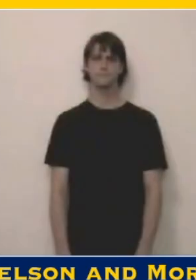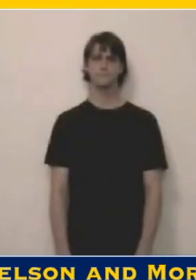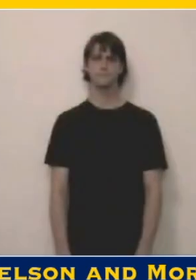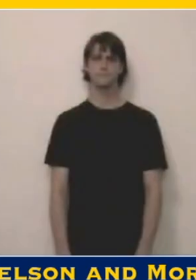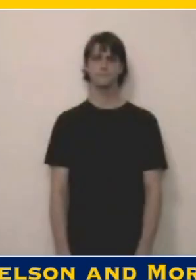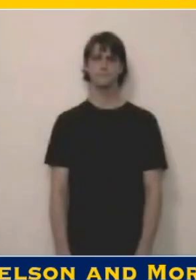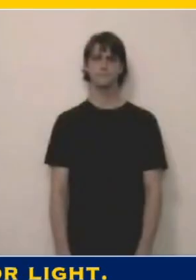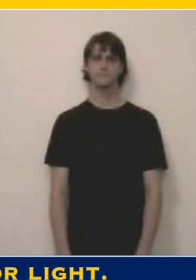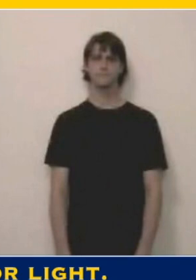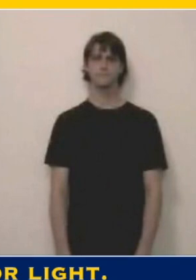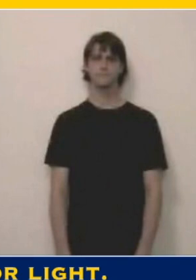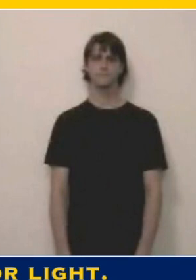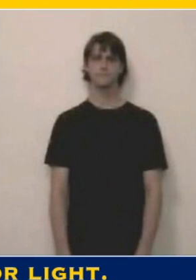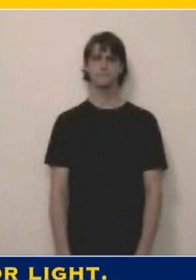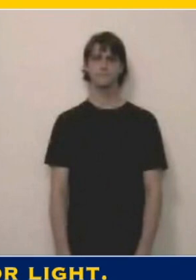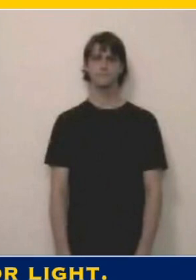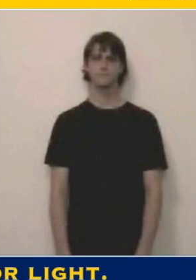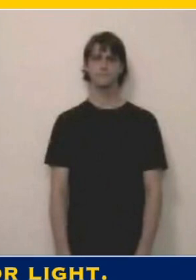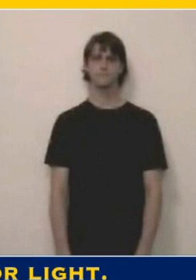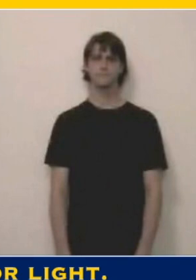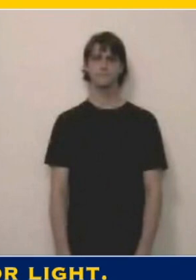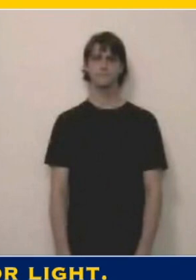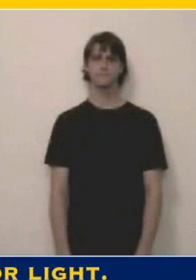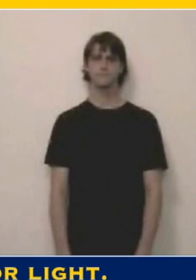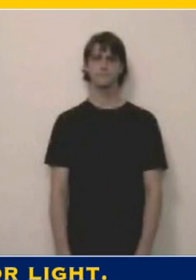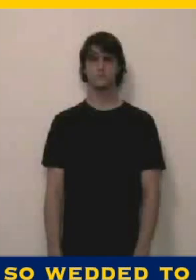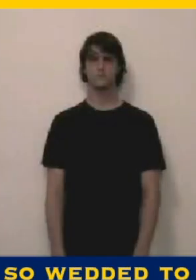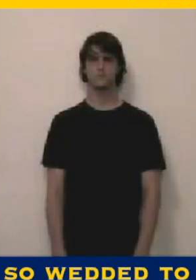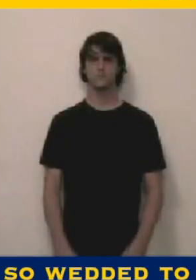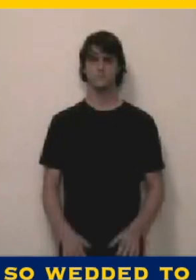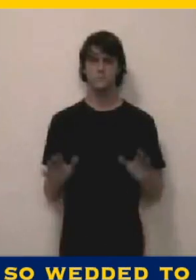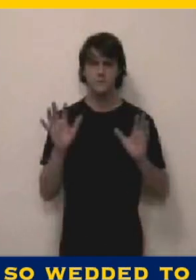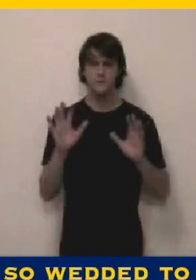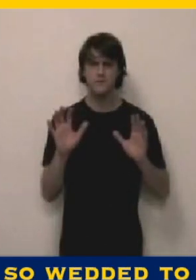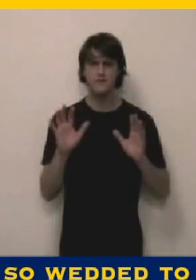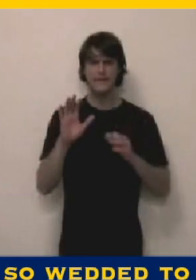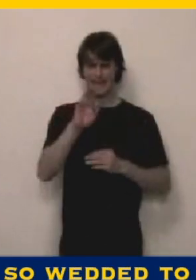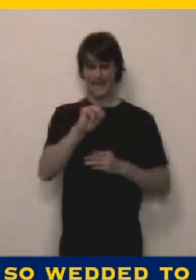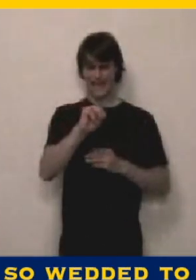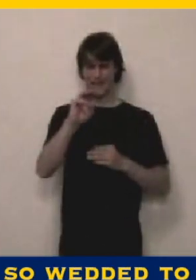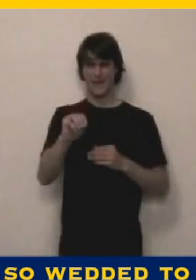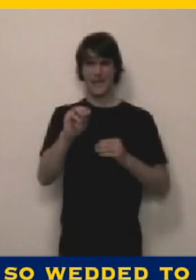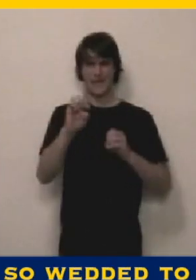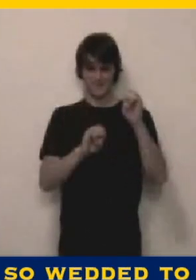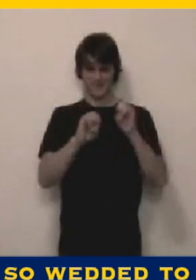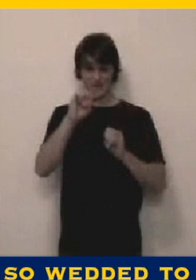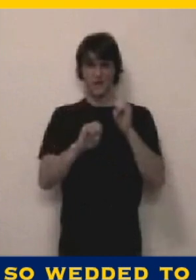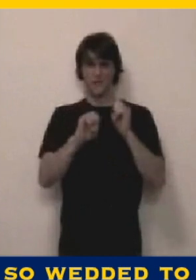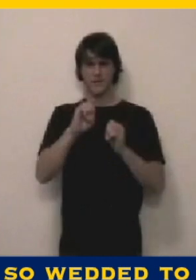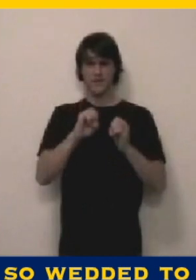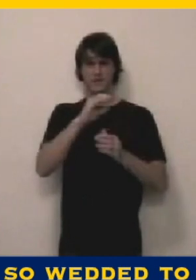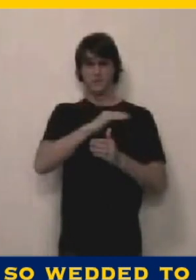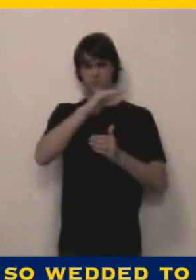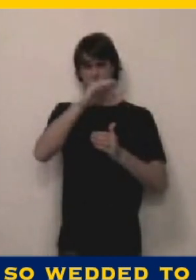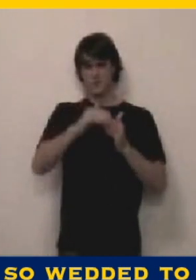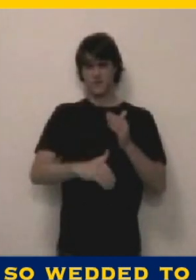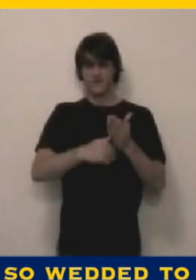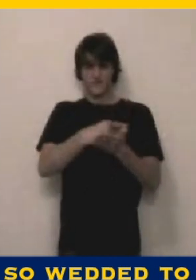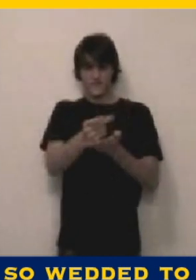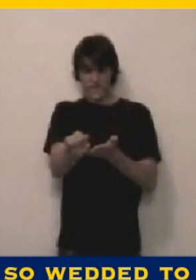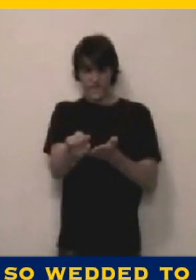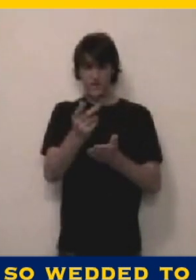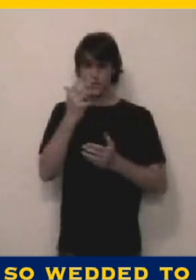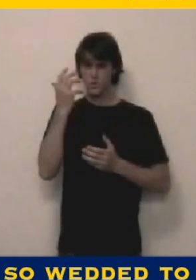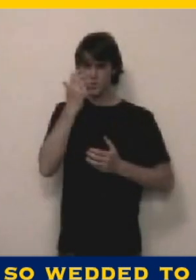accurate instruments, they always got exactly the same speed for light. Initially, scientists were so wedded to the idea of the ether